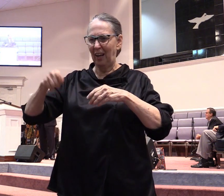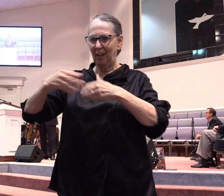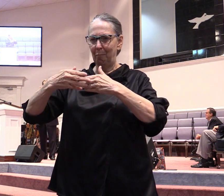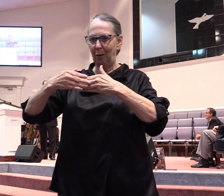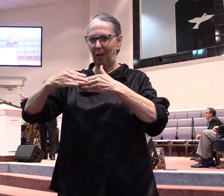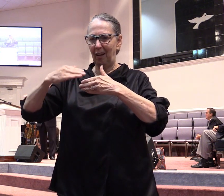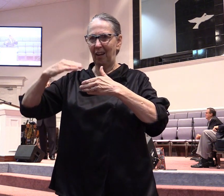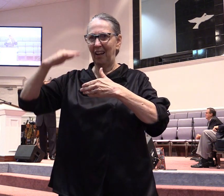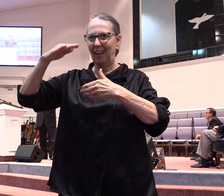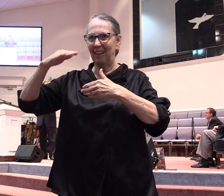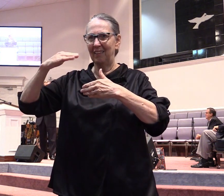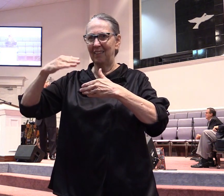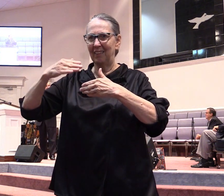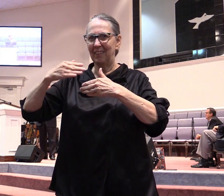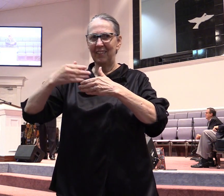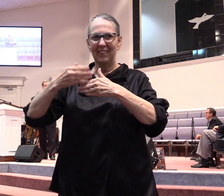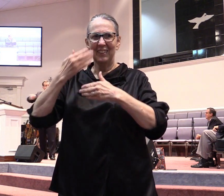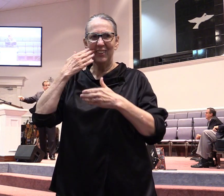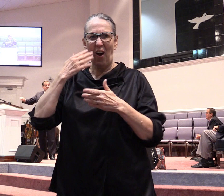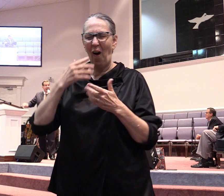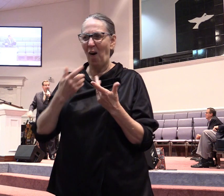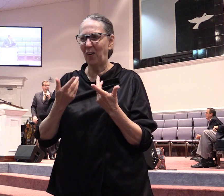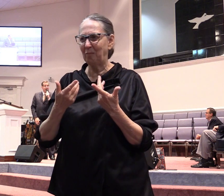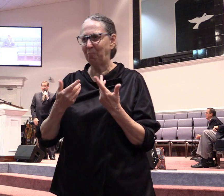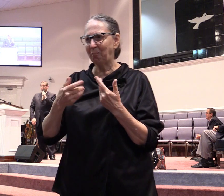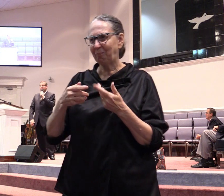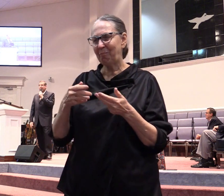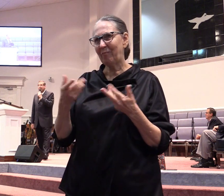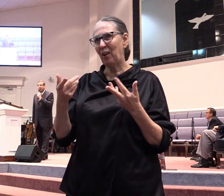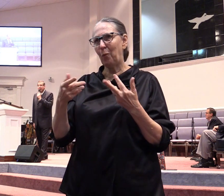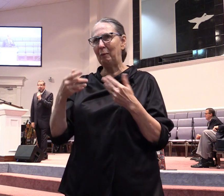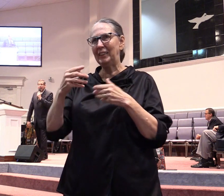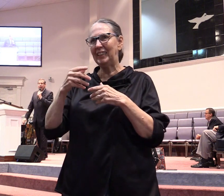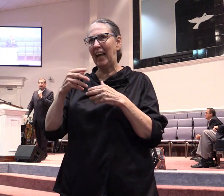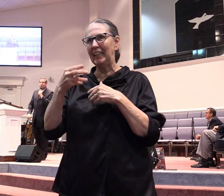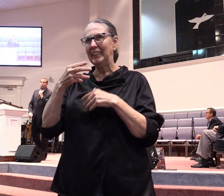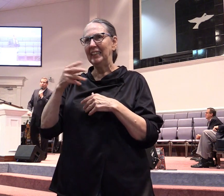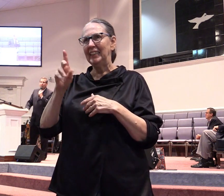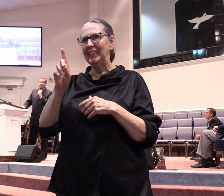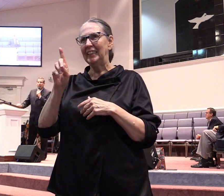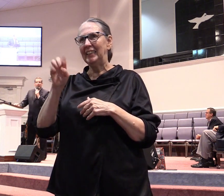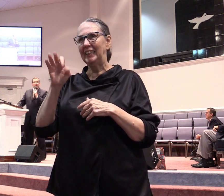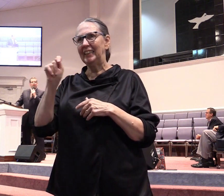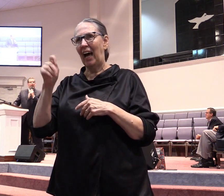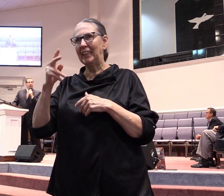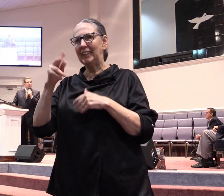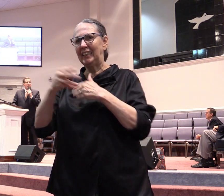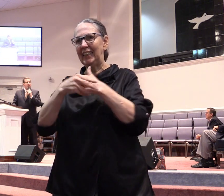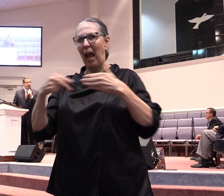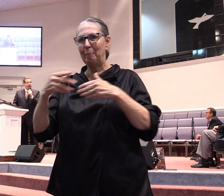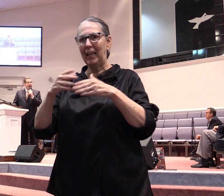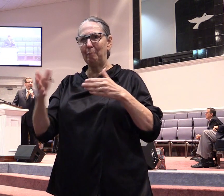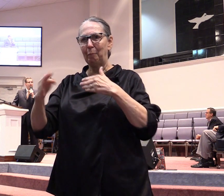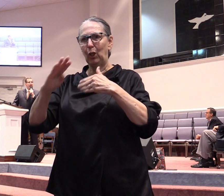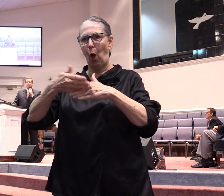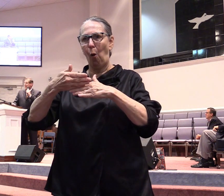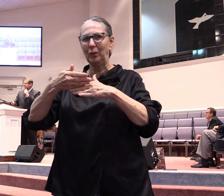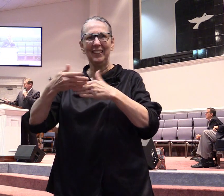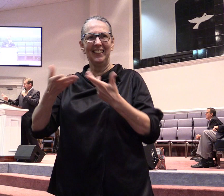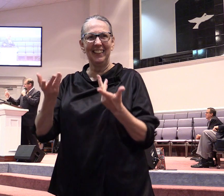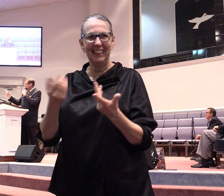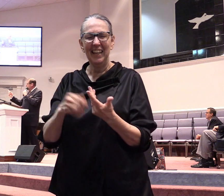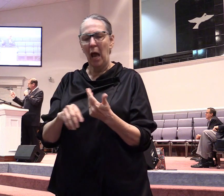southern rednecks as my dad would drill out the rivets and lay the windows down and duct tape them down. And so in that little trailer that night,